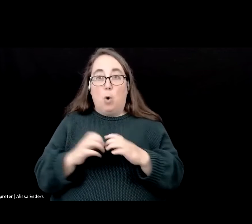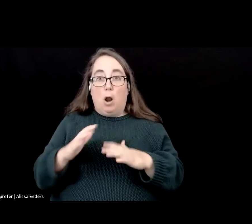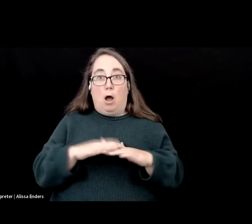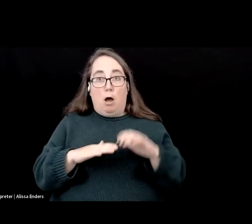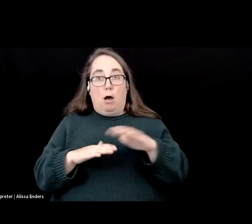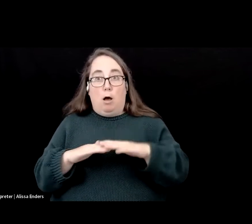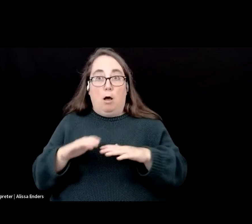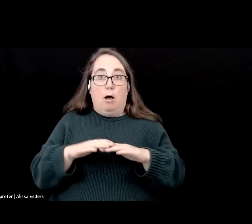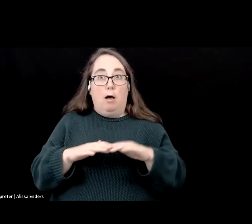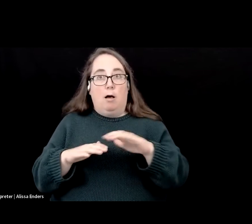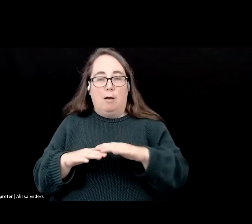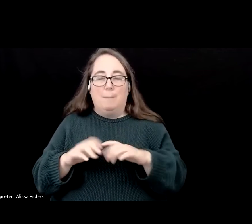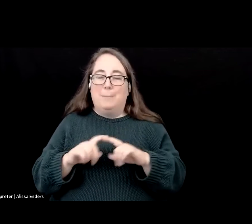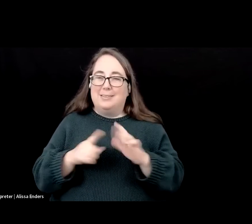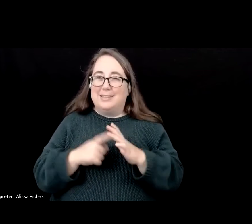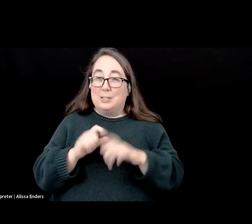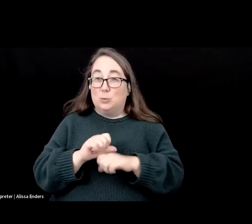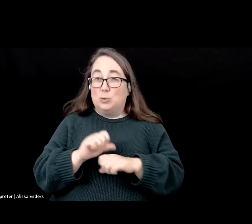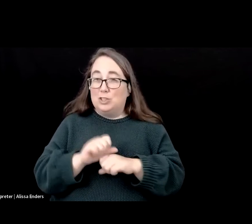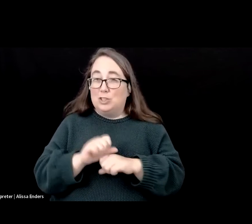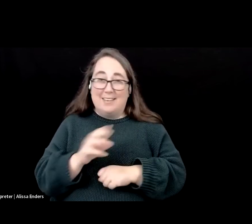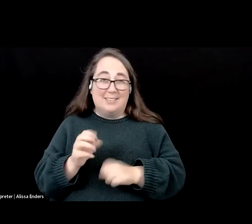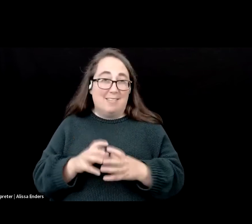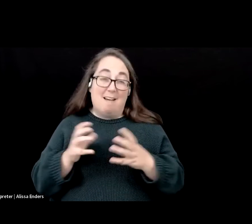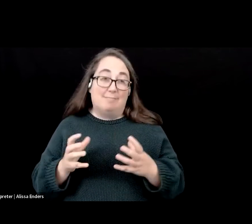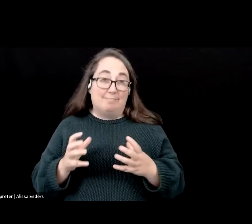perhaps, but that takes work, and that's a lot of